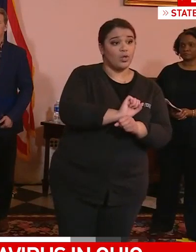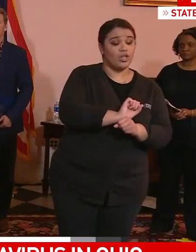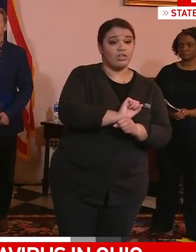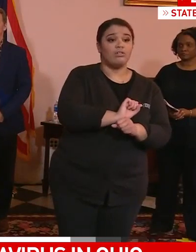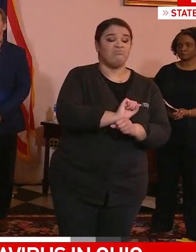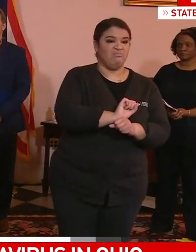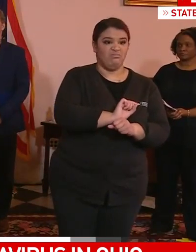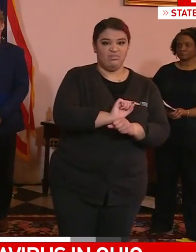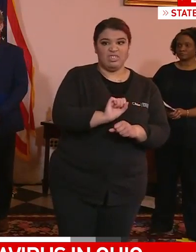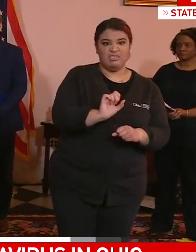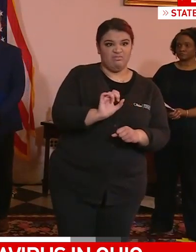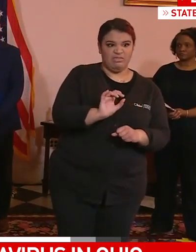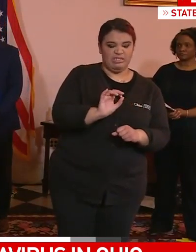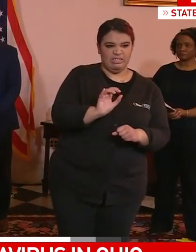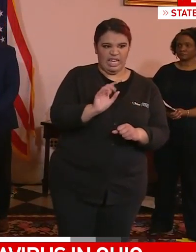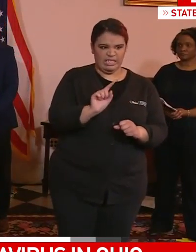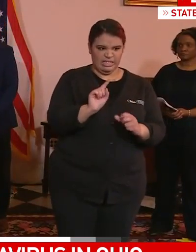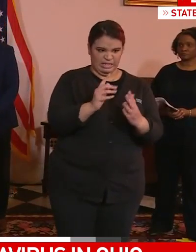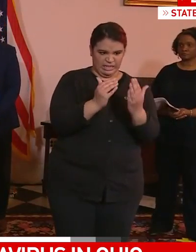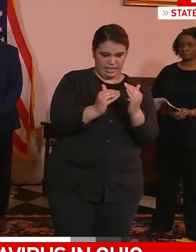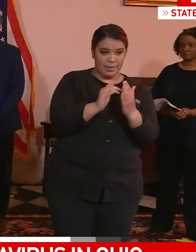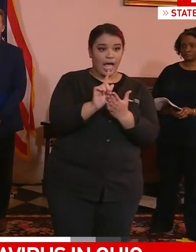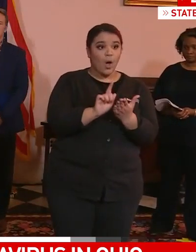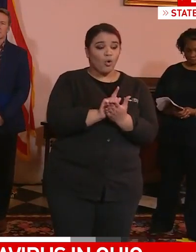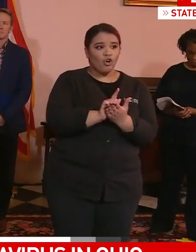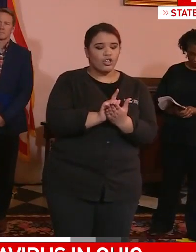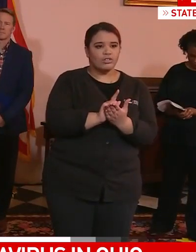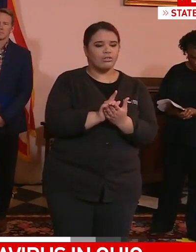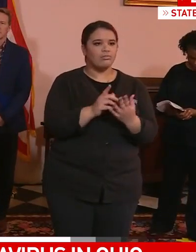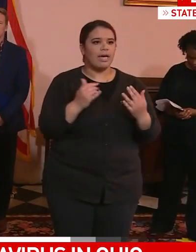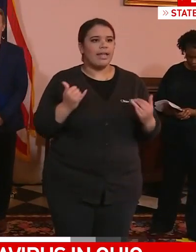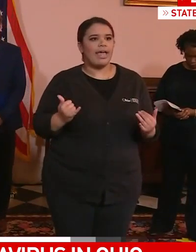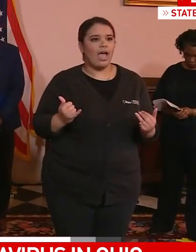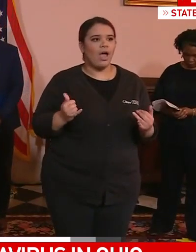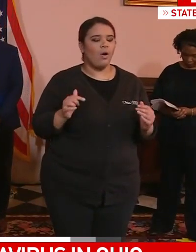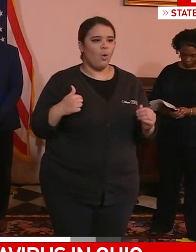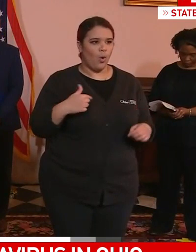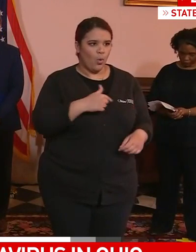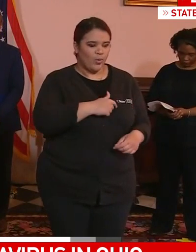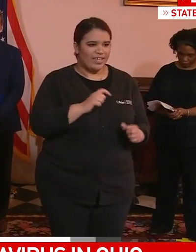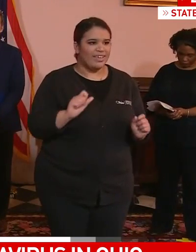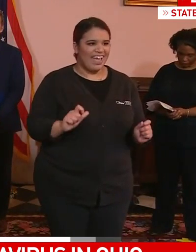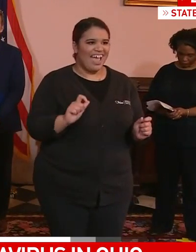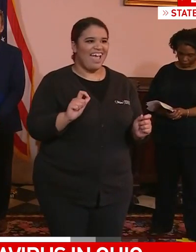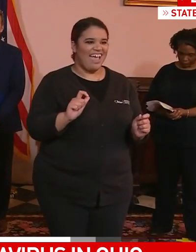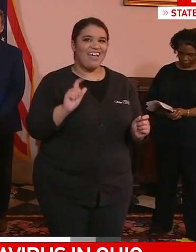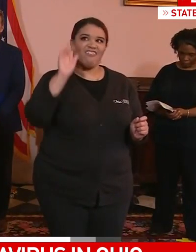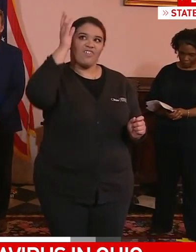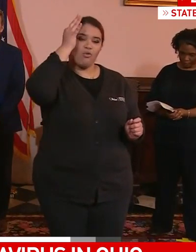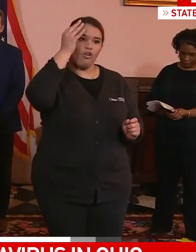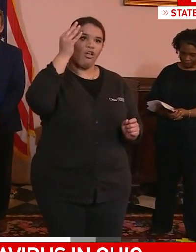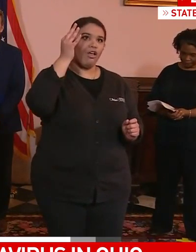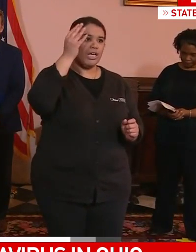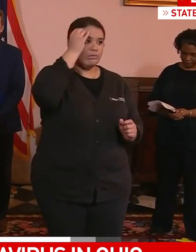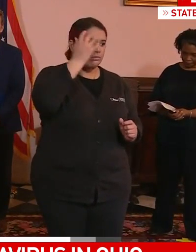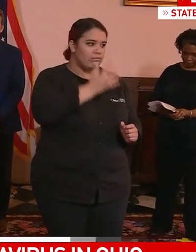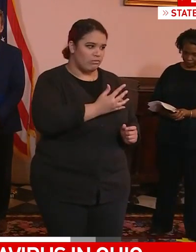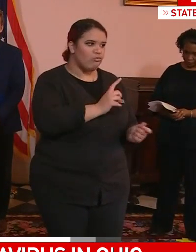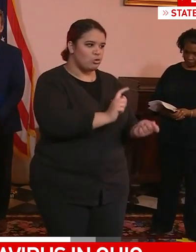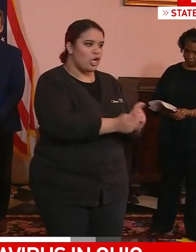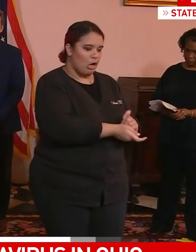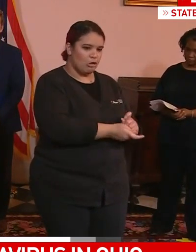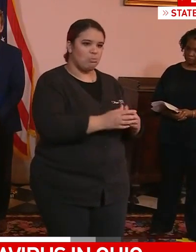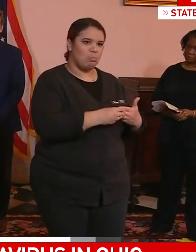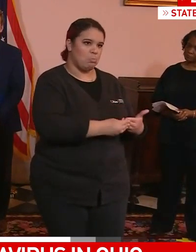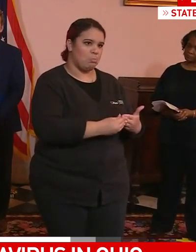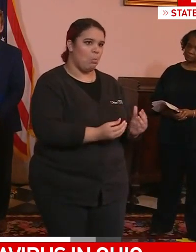rule, so we can surge into critical access hospitals beyond 25 beds with stays longer than 96